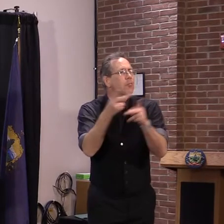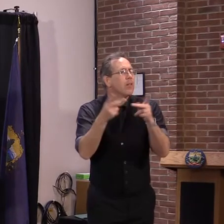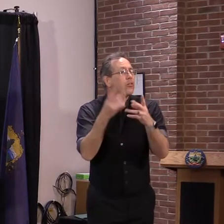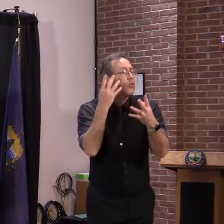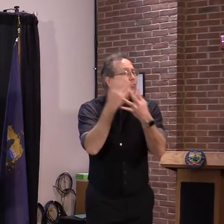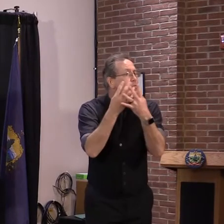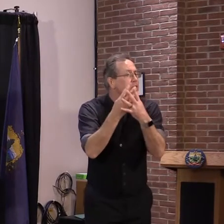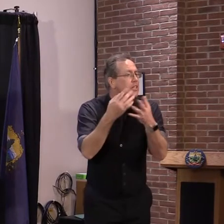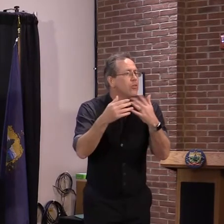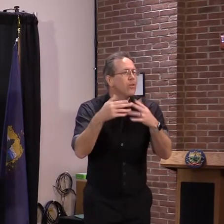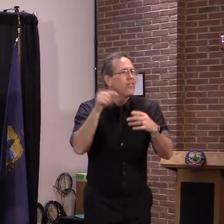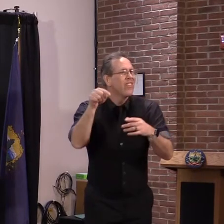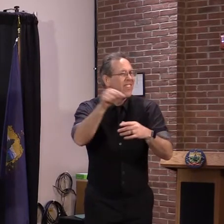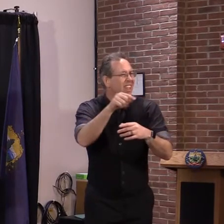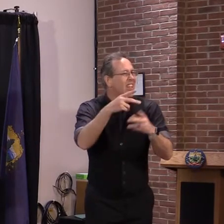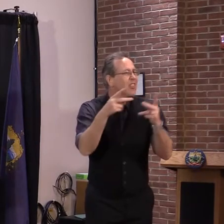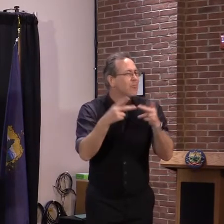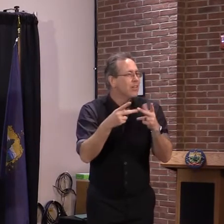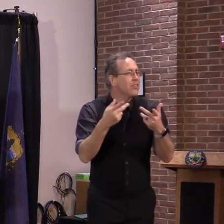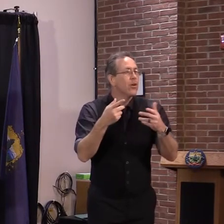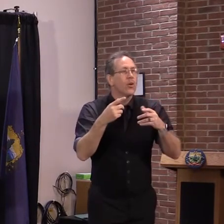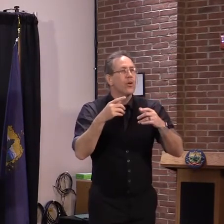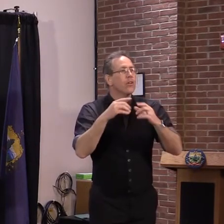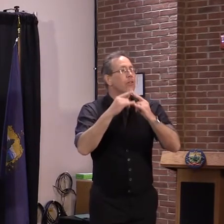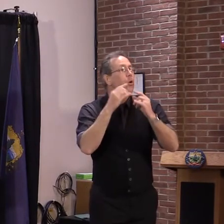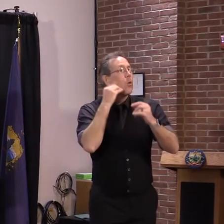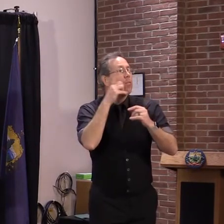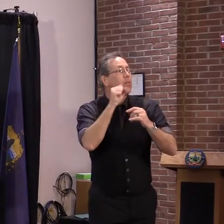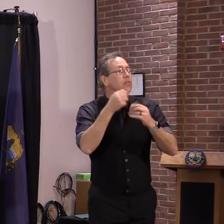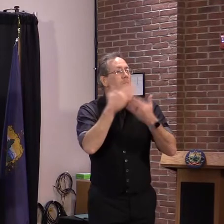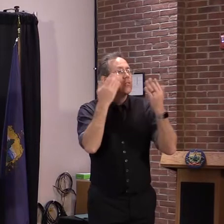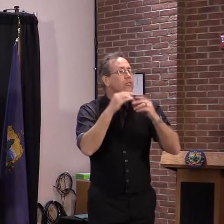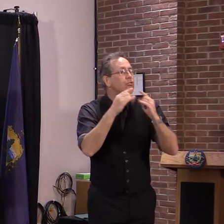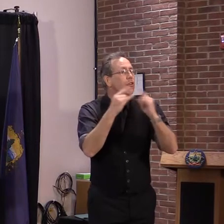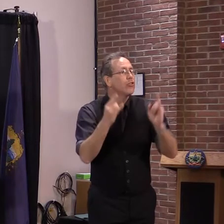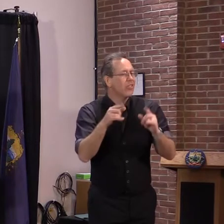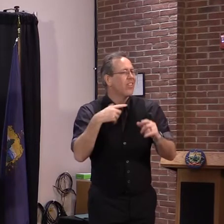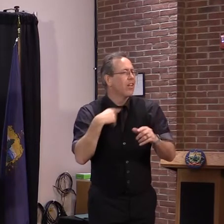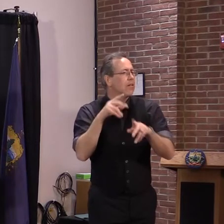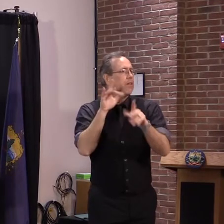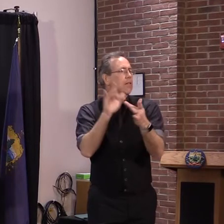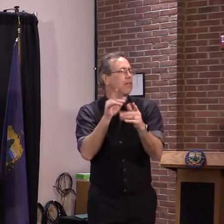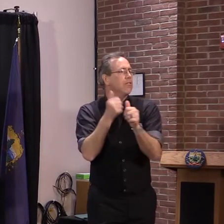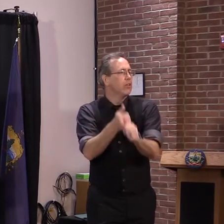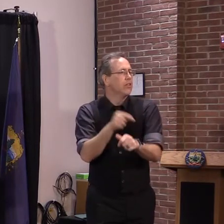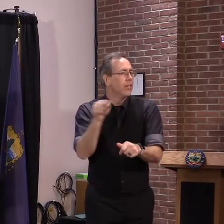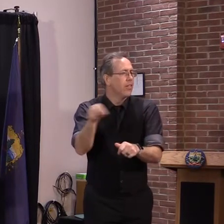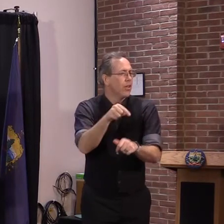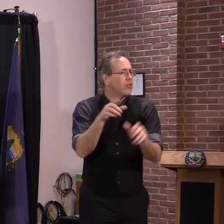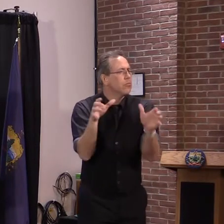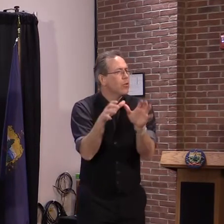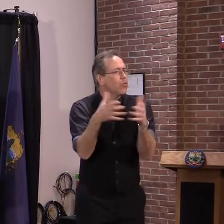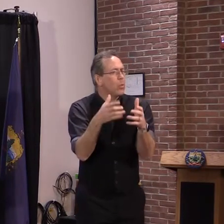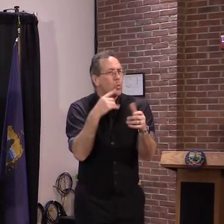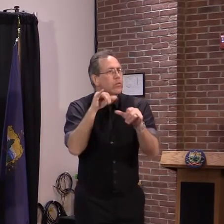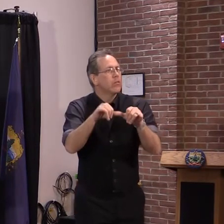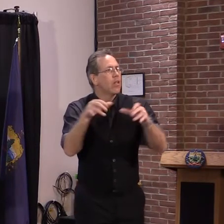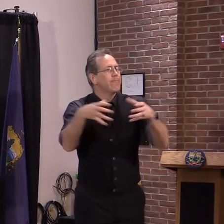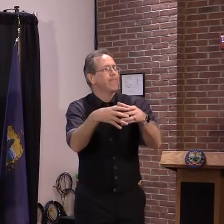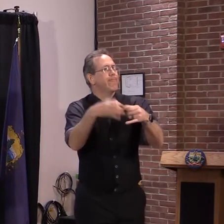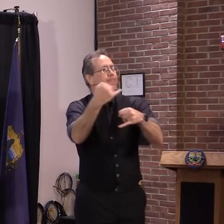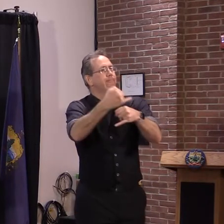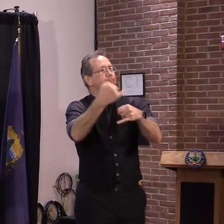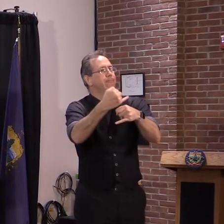settings, homeless shelters, correctional facilities, places where there's congregate living. All of that's still